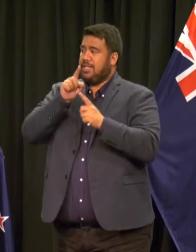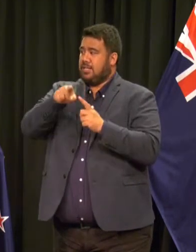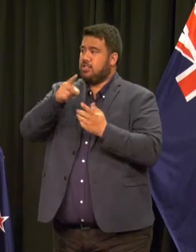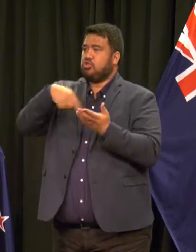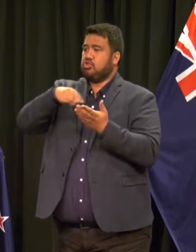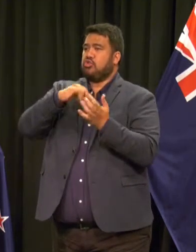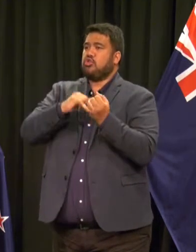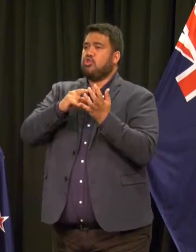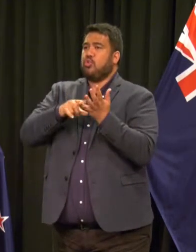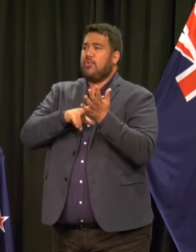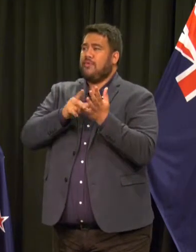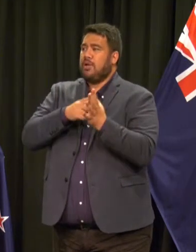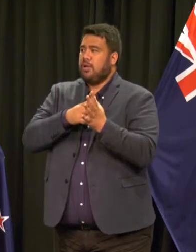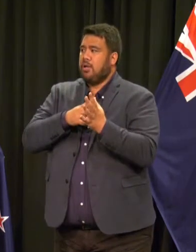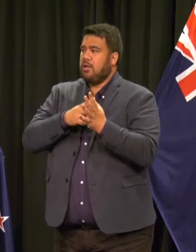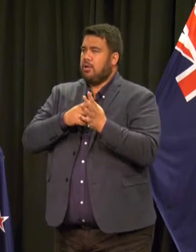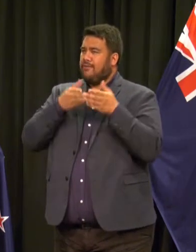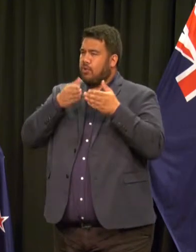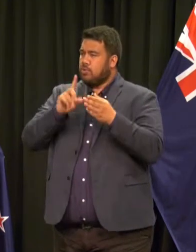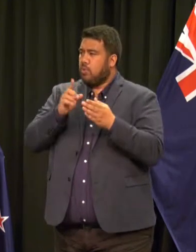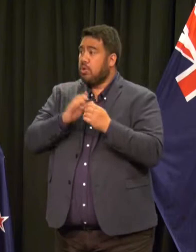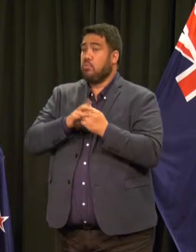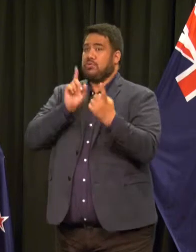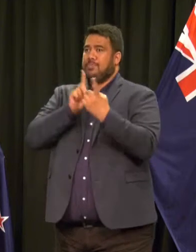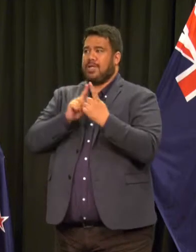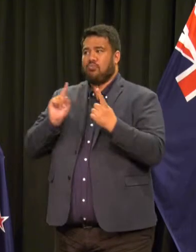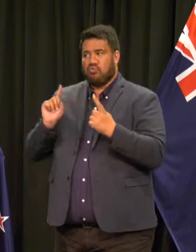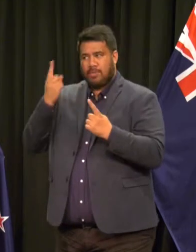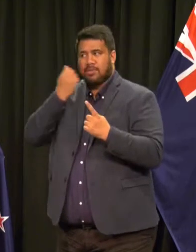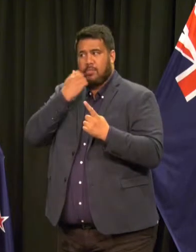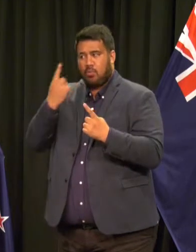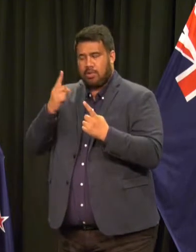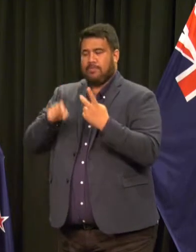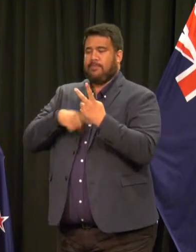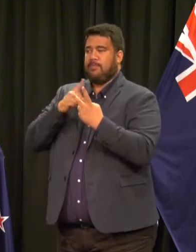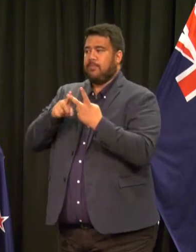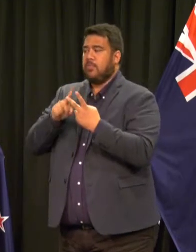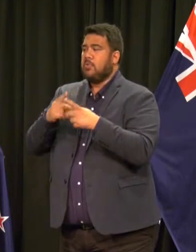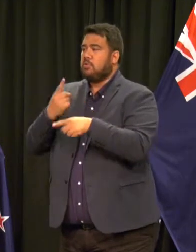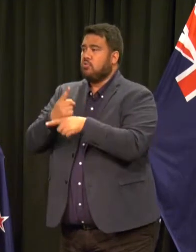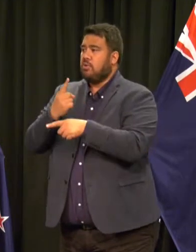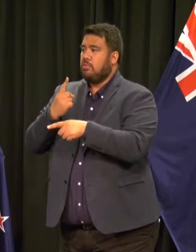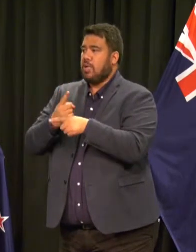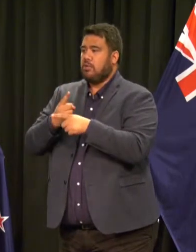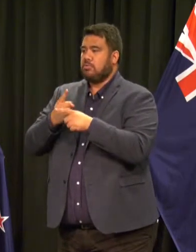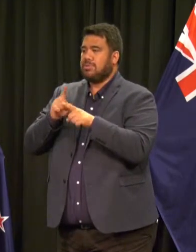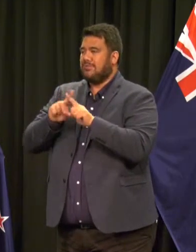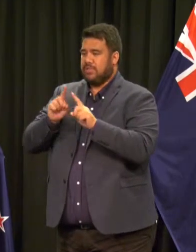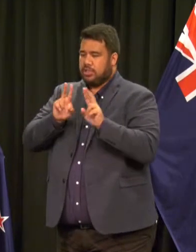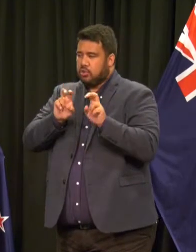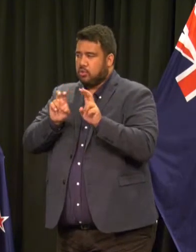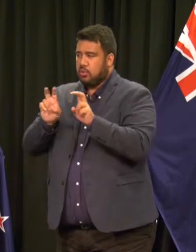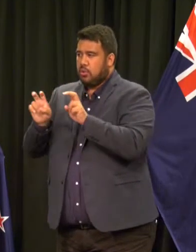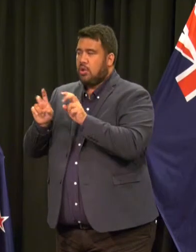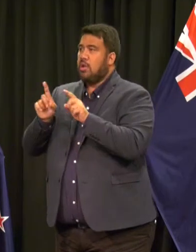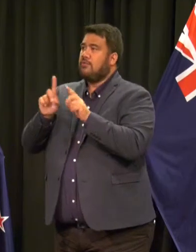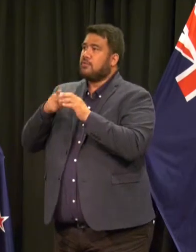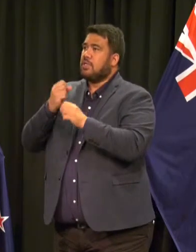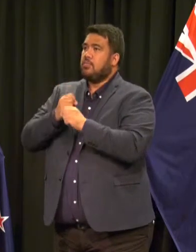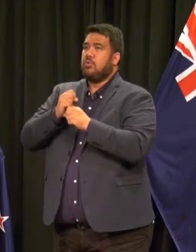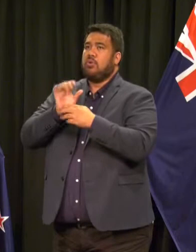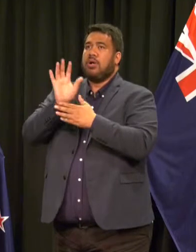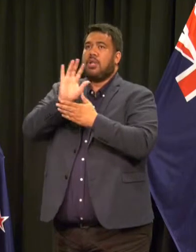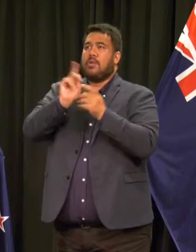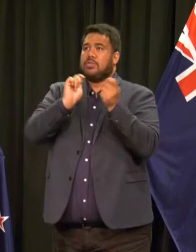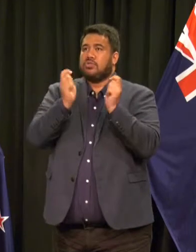Prime Minister, number one, to ensure that some of the issues about which we speak, which will be on matters like climate change